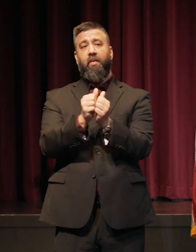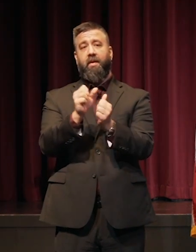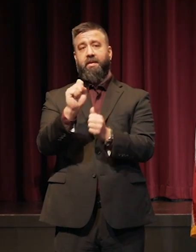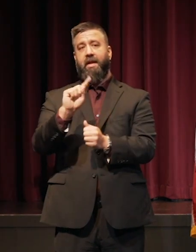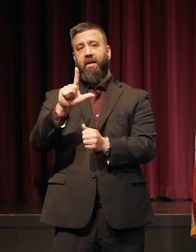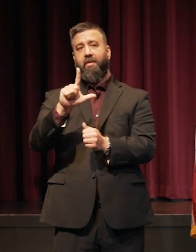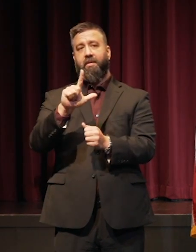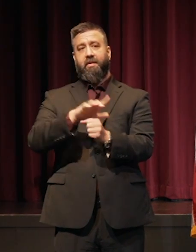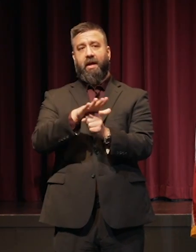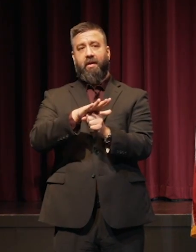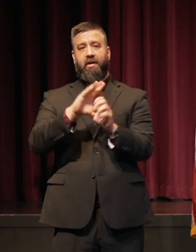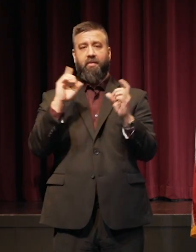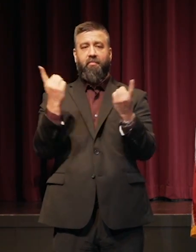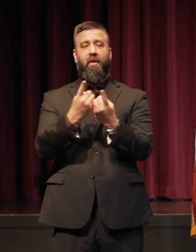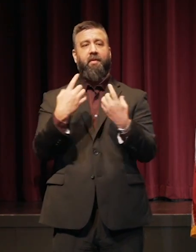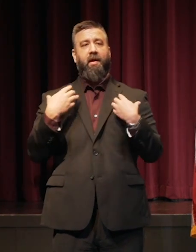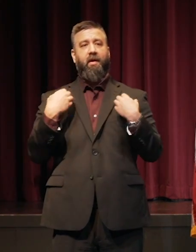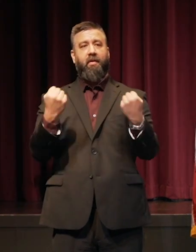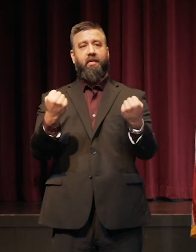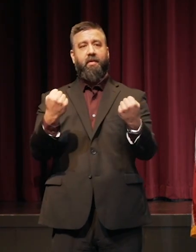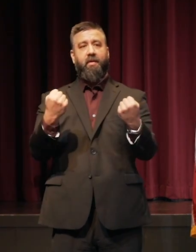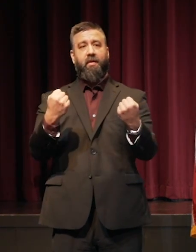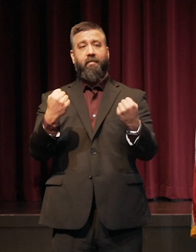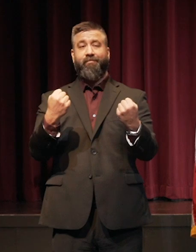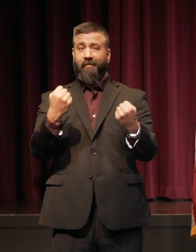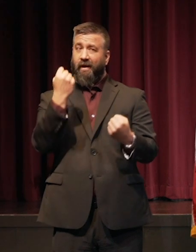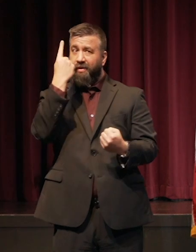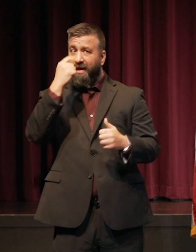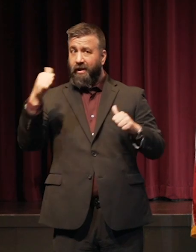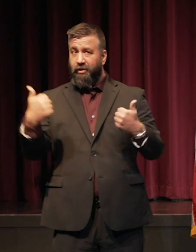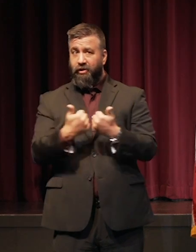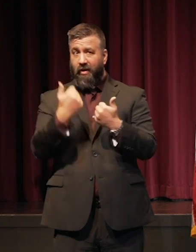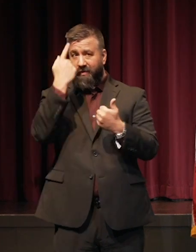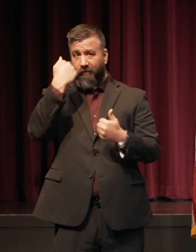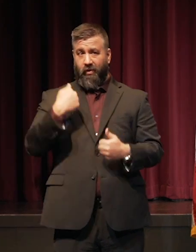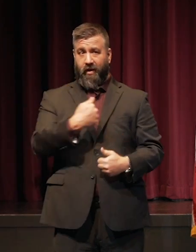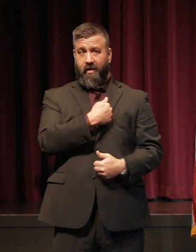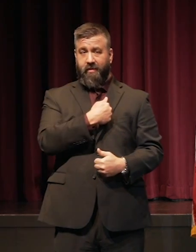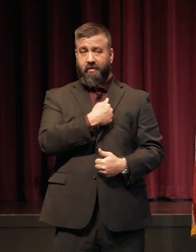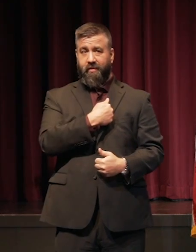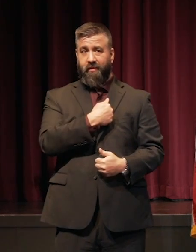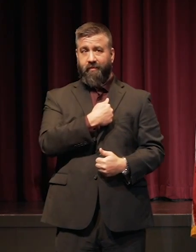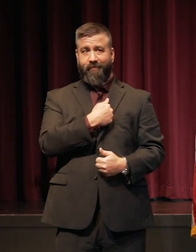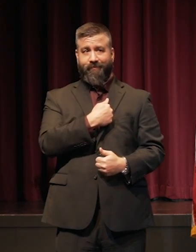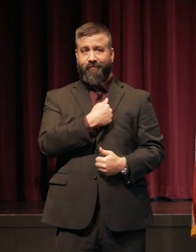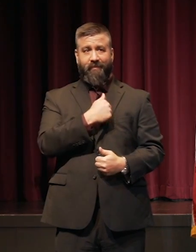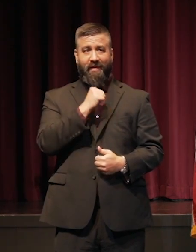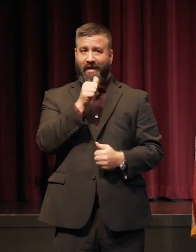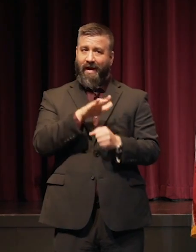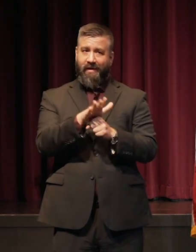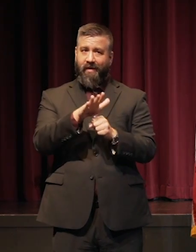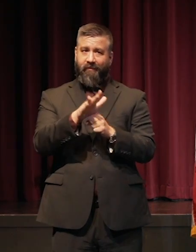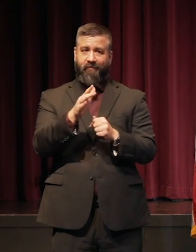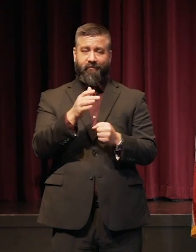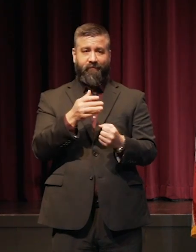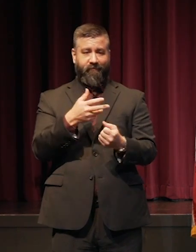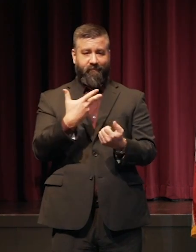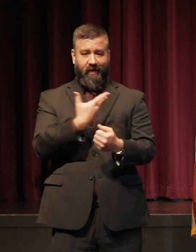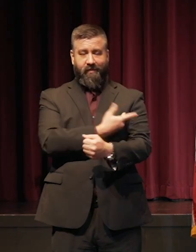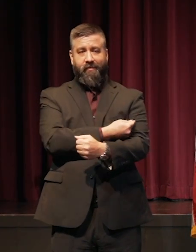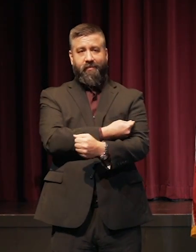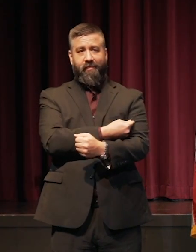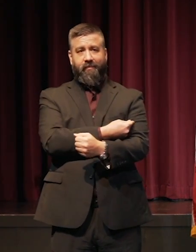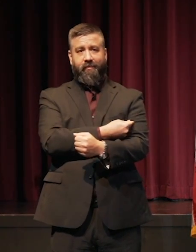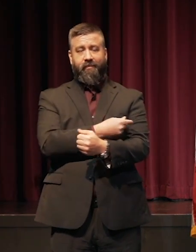County Department of Public Health. The challenge for us and all communities across the country is one of supply and demand.